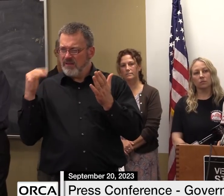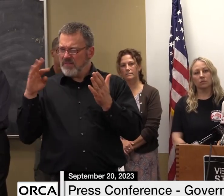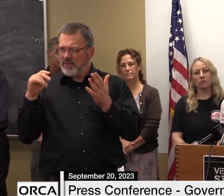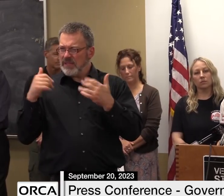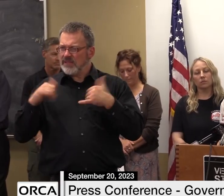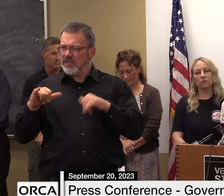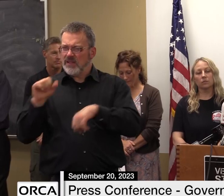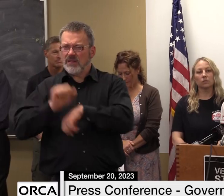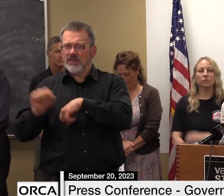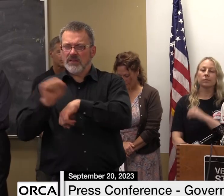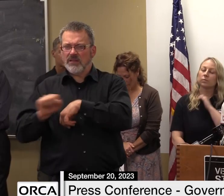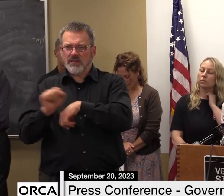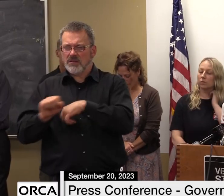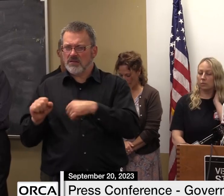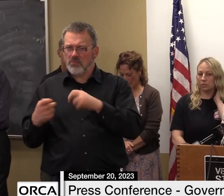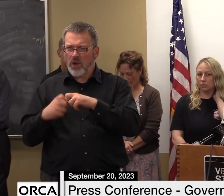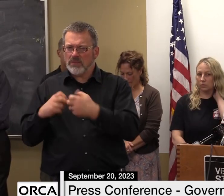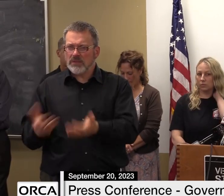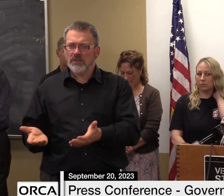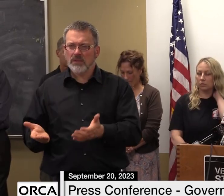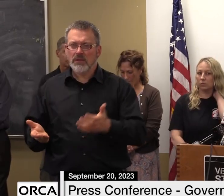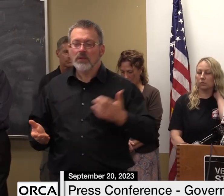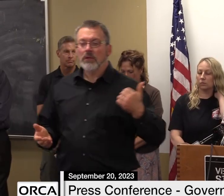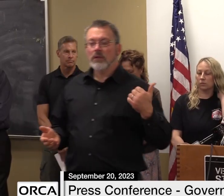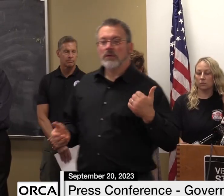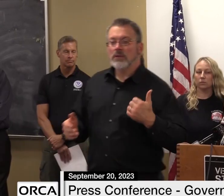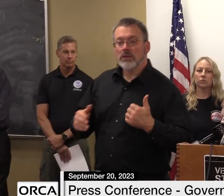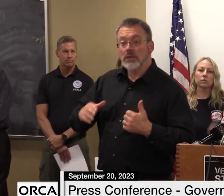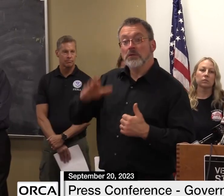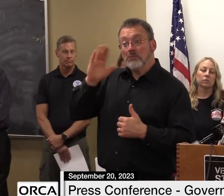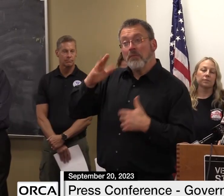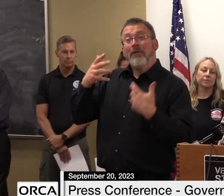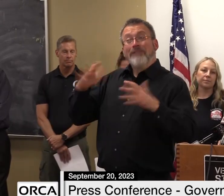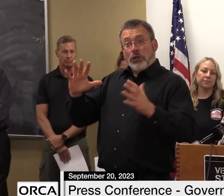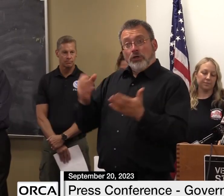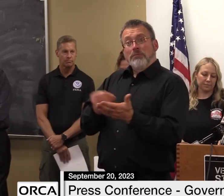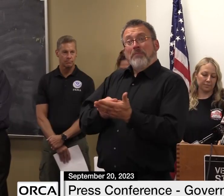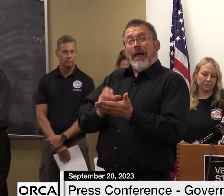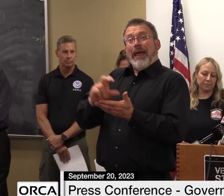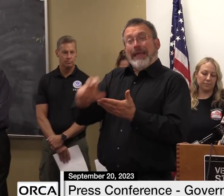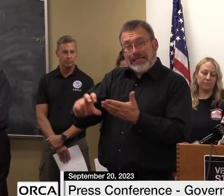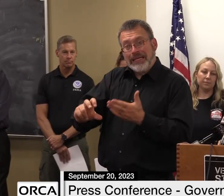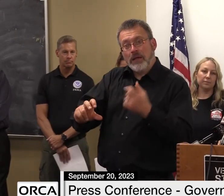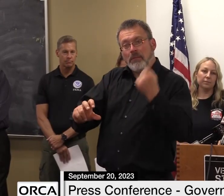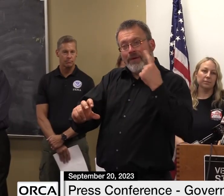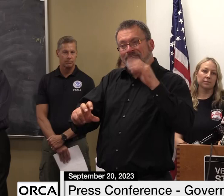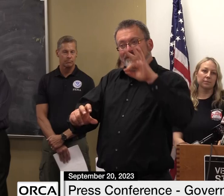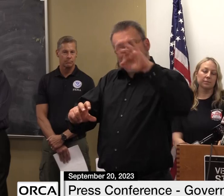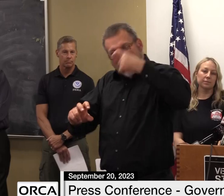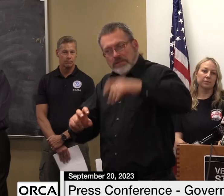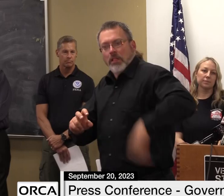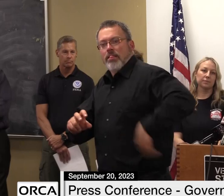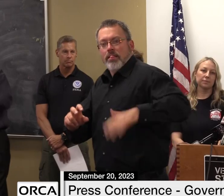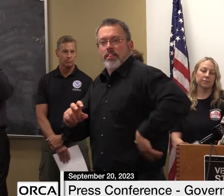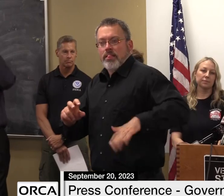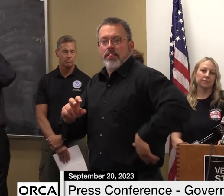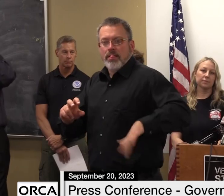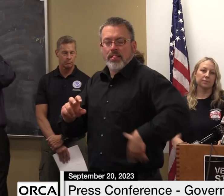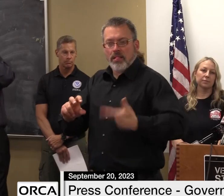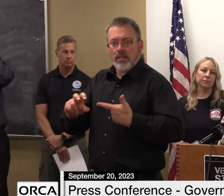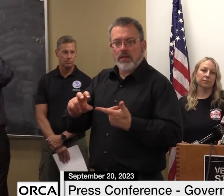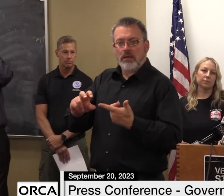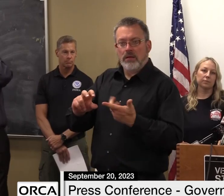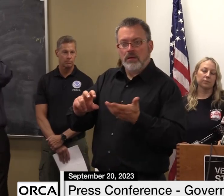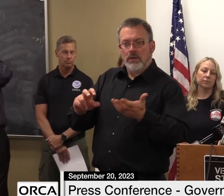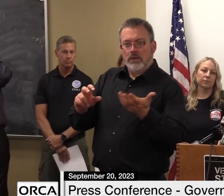may have received their assistance, but they have not had their heating systems repaired. and that could be due to